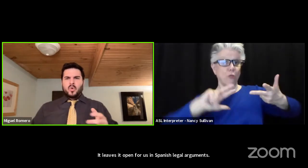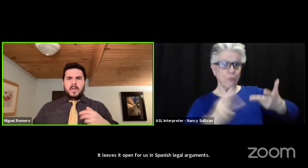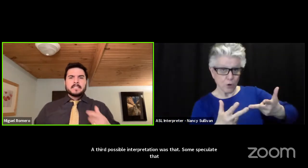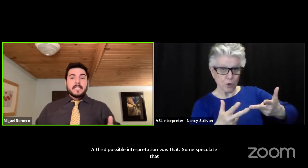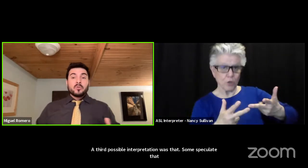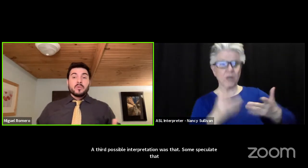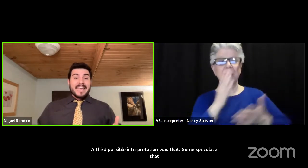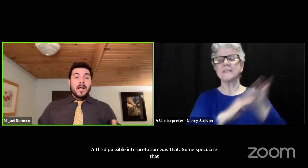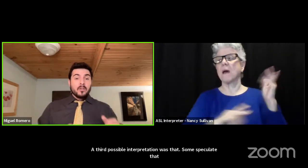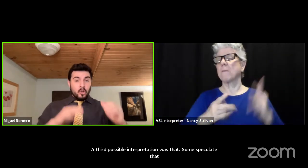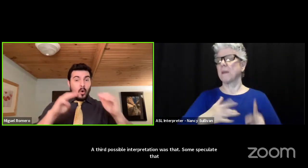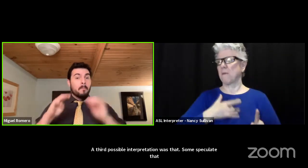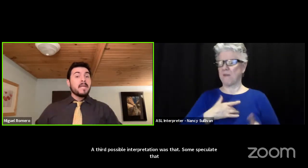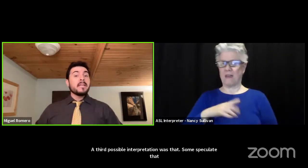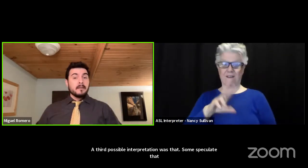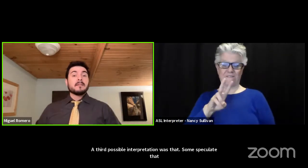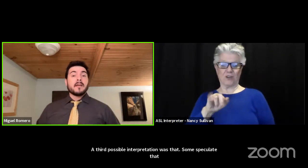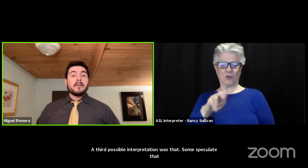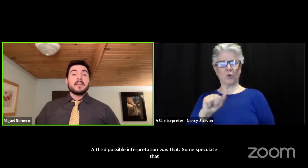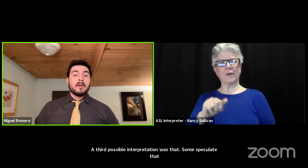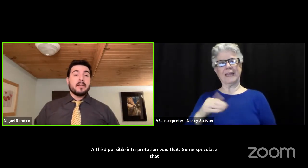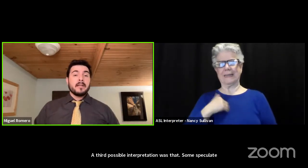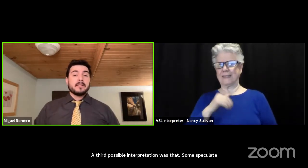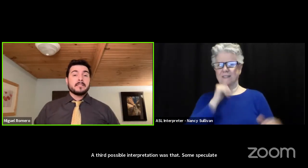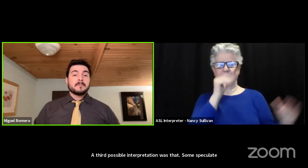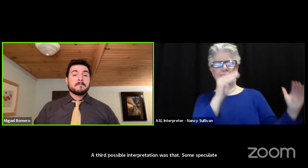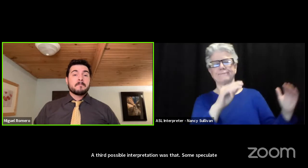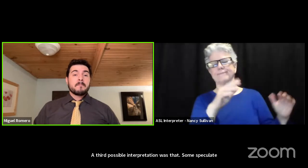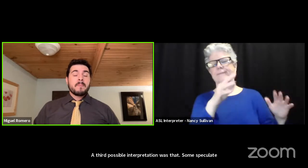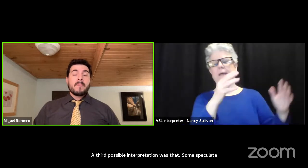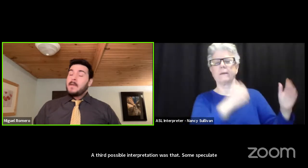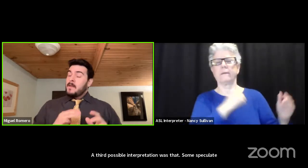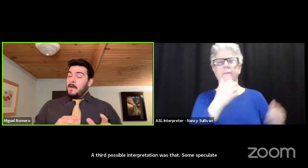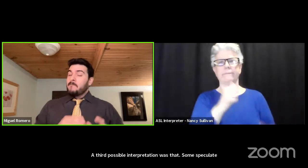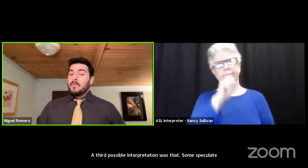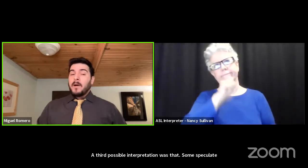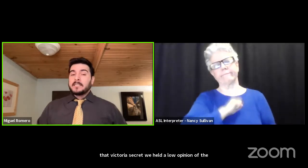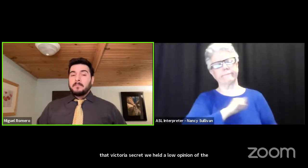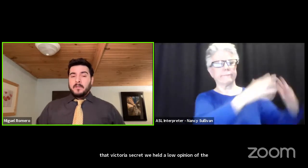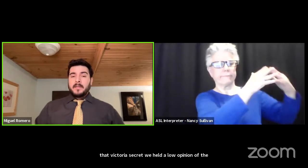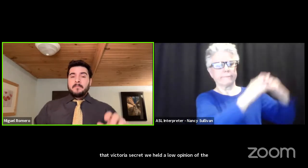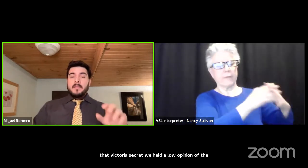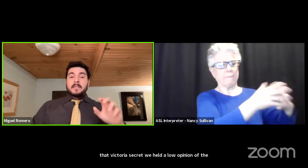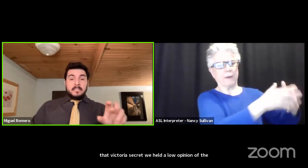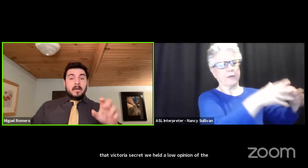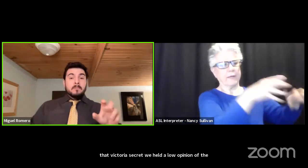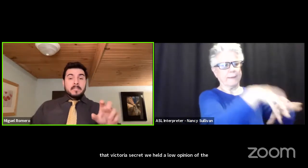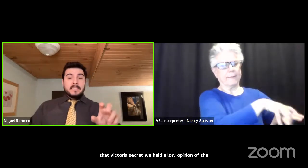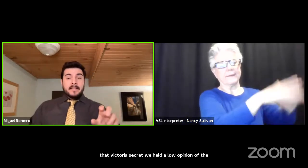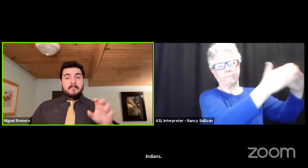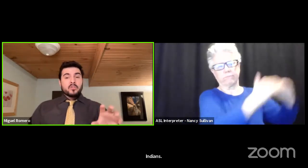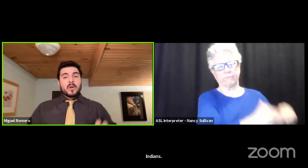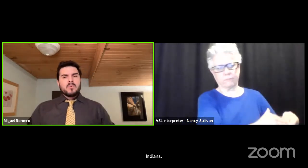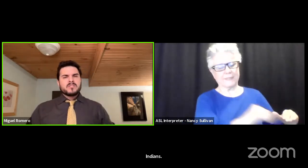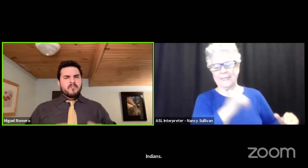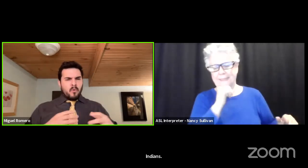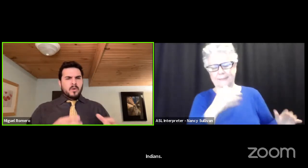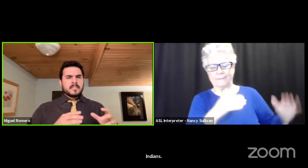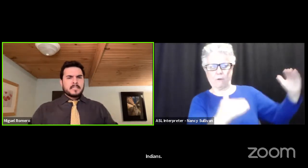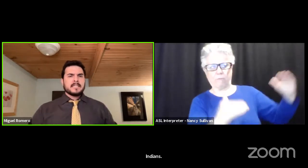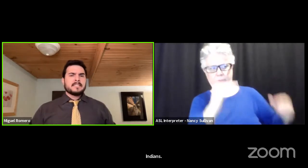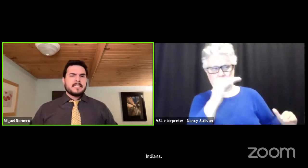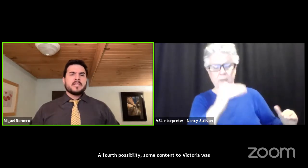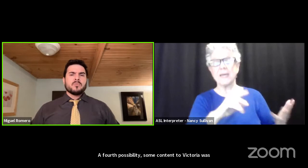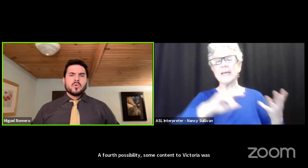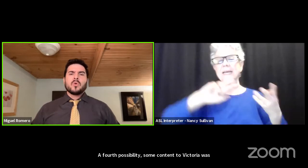that Vitoria secretly held a low opinion of the Amerindians. A fourth possibility, some contend that Vitoria was